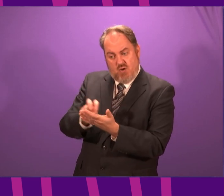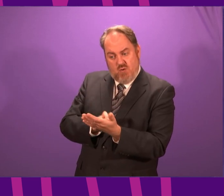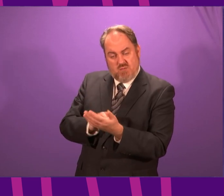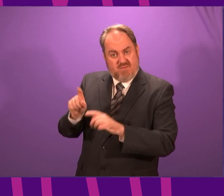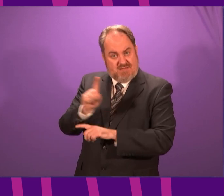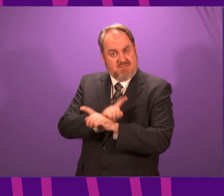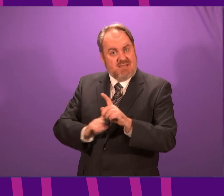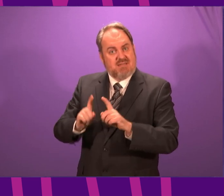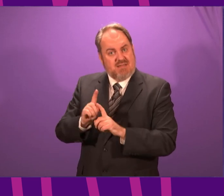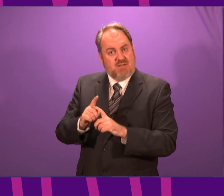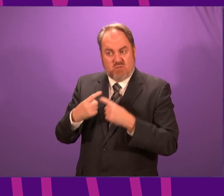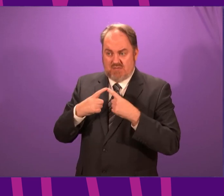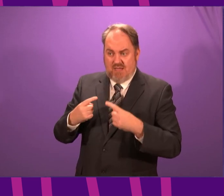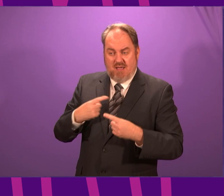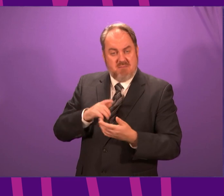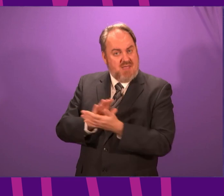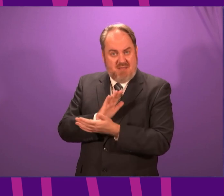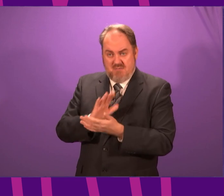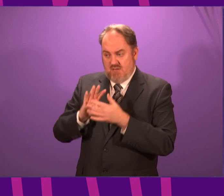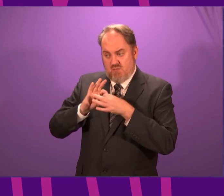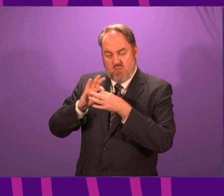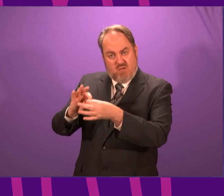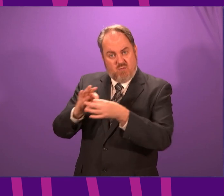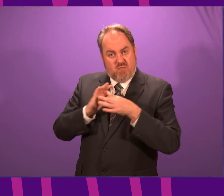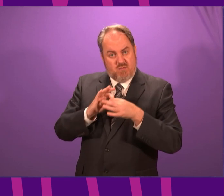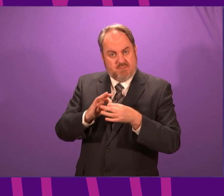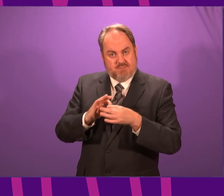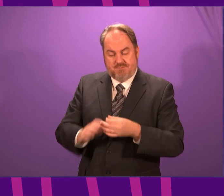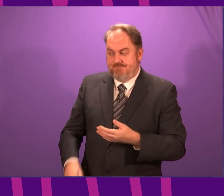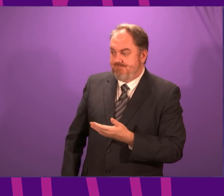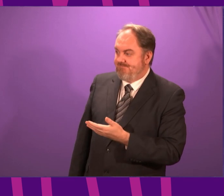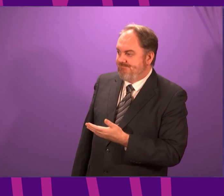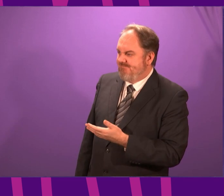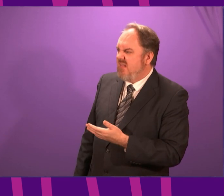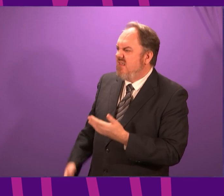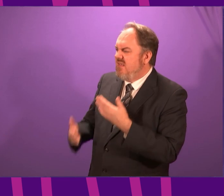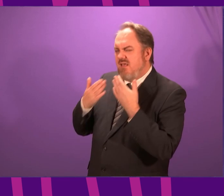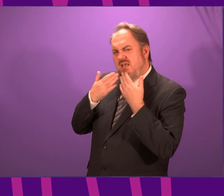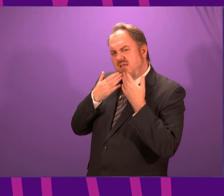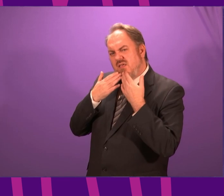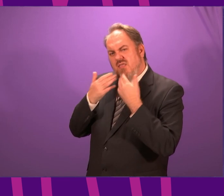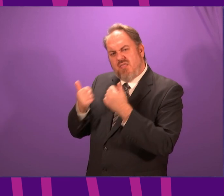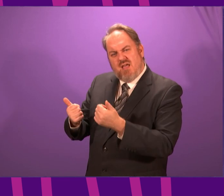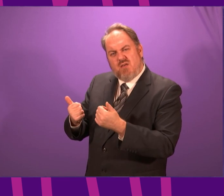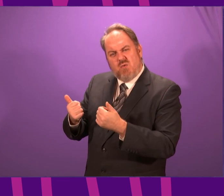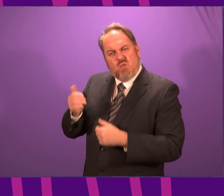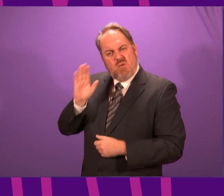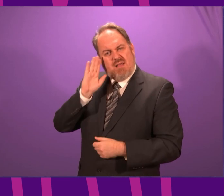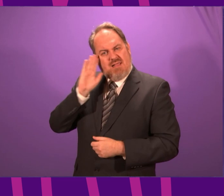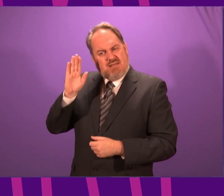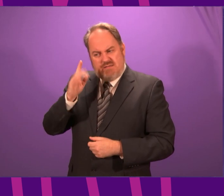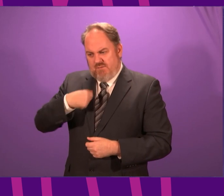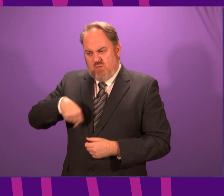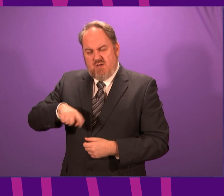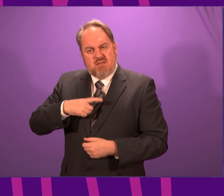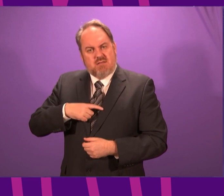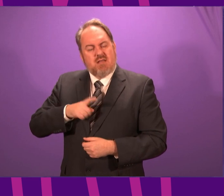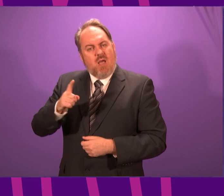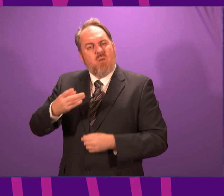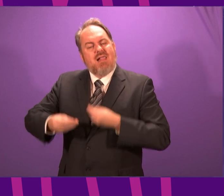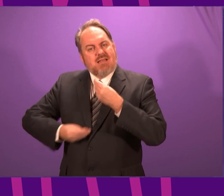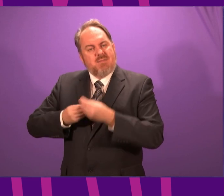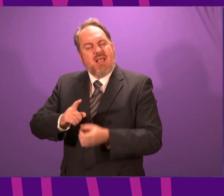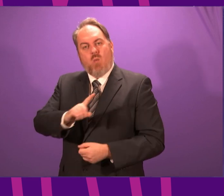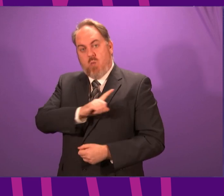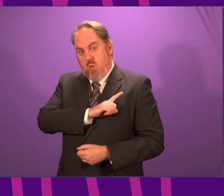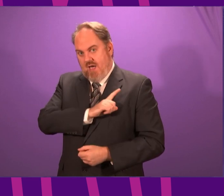to the specific point, but more generally as well. Ruth Davidson. I thank the First Minister for saying that she's going to take this on board. And if I can explain a bit about why we